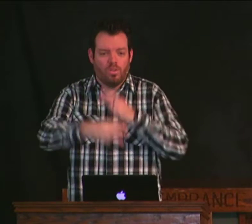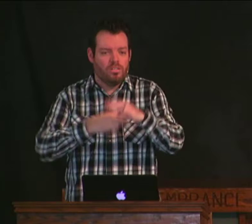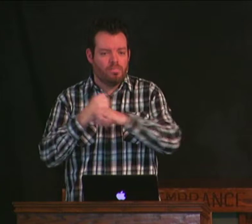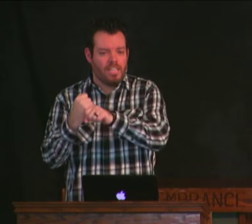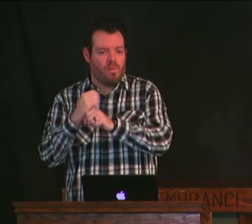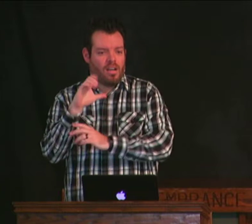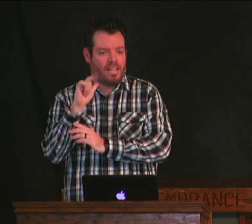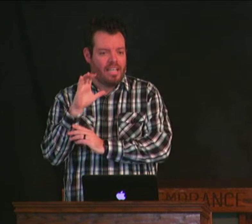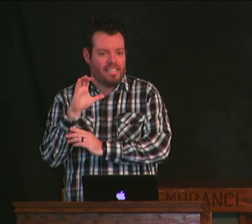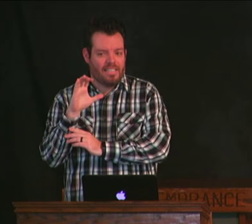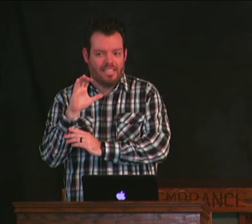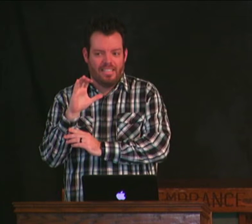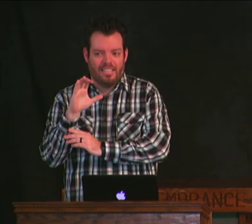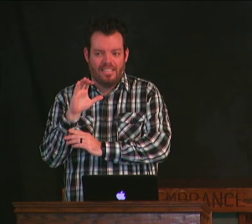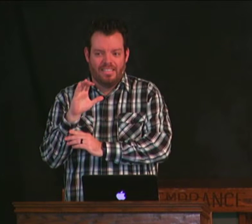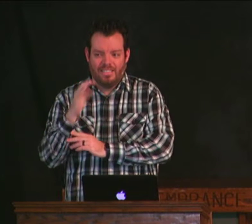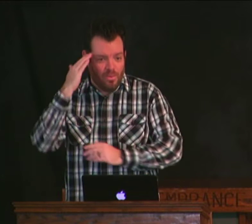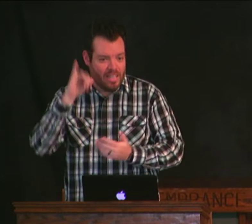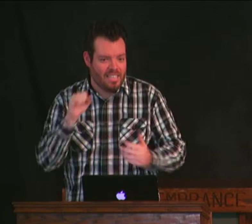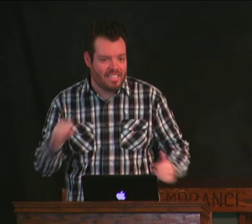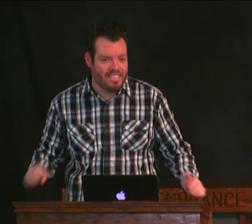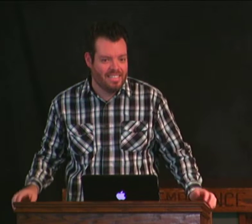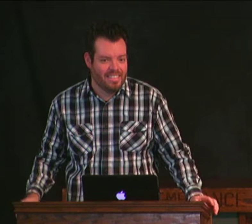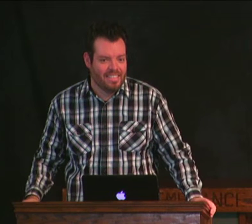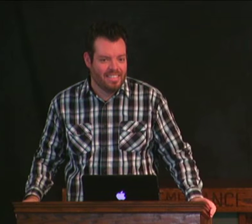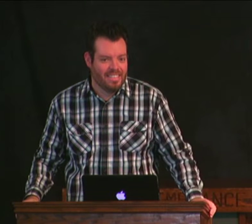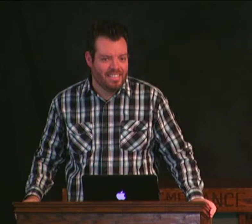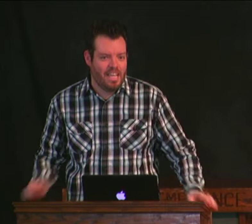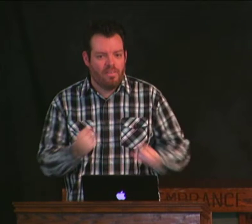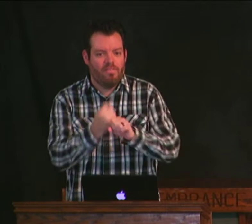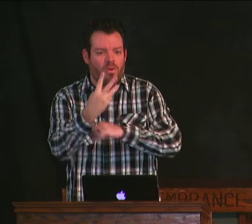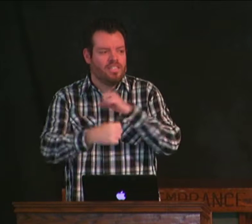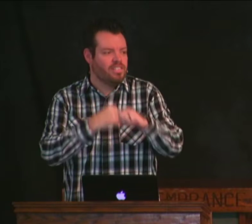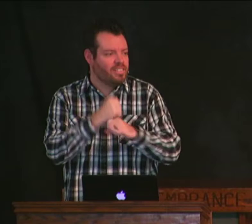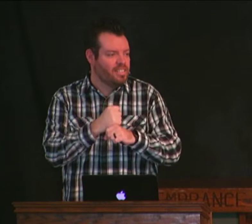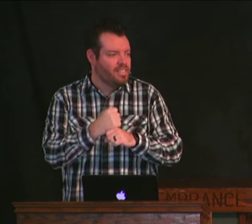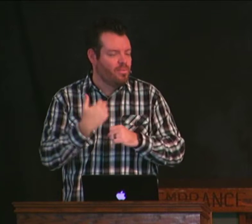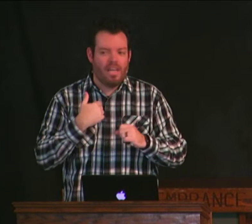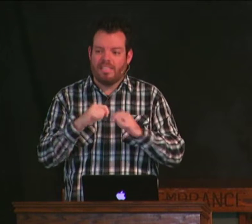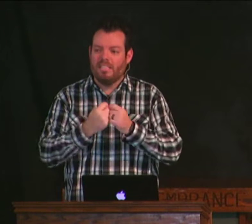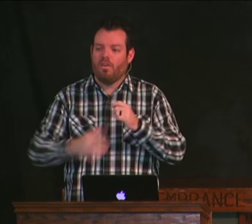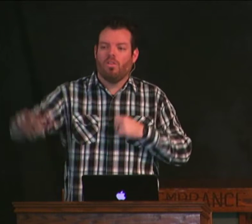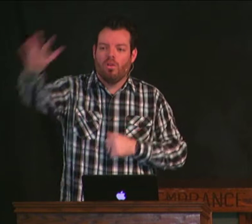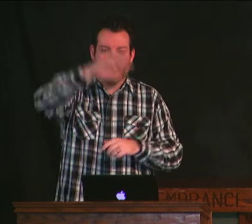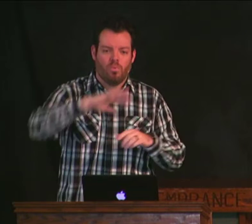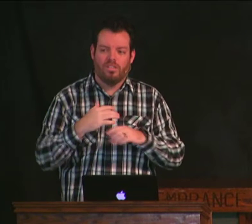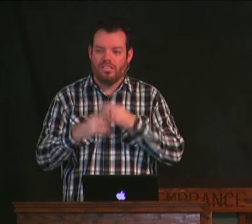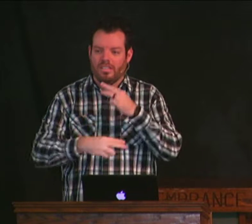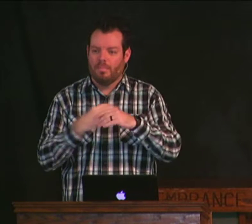World Baseball Classic. You know what that is? Every 4 years, we have teams from all over the world play